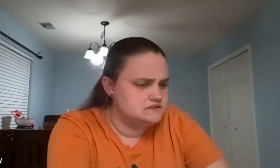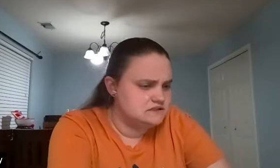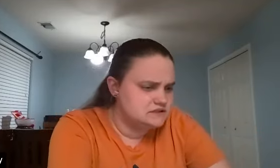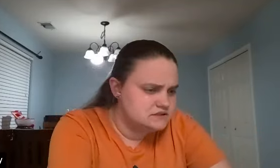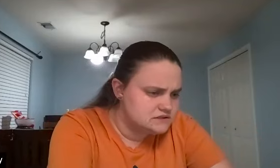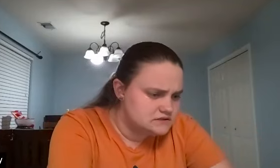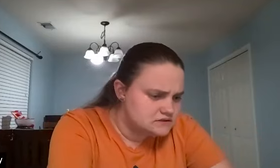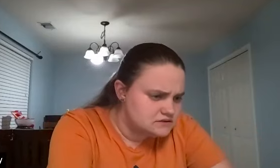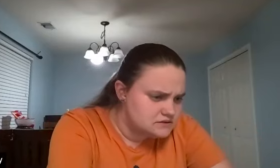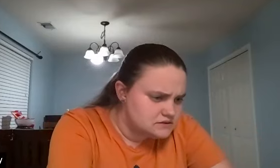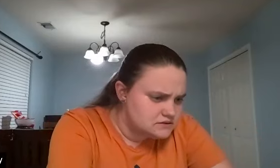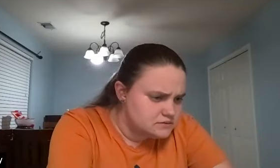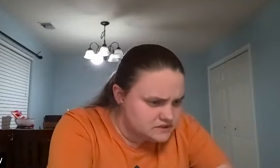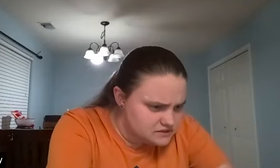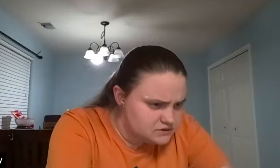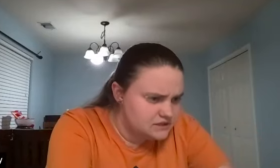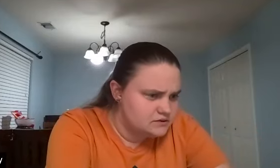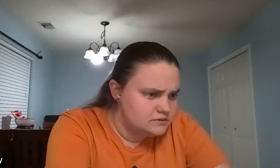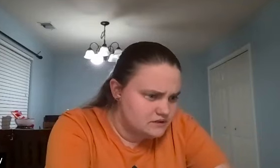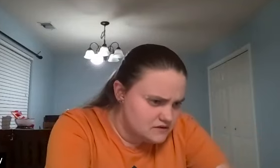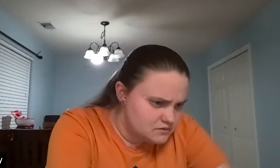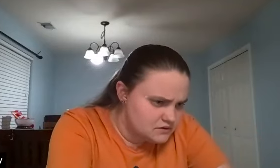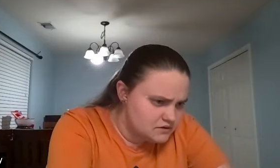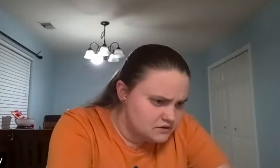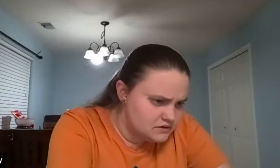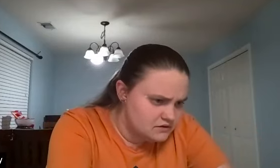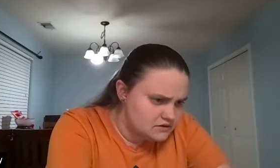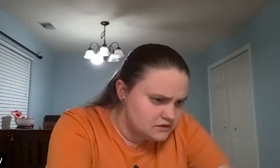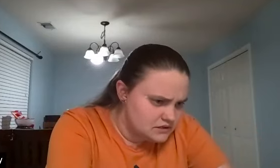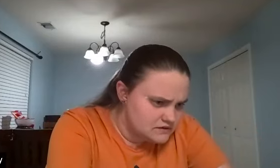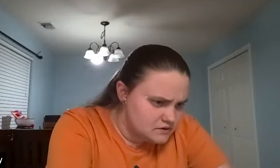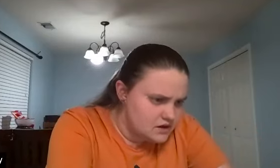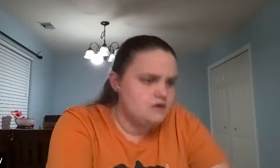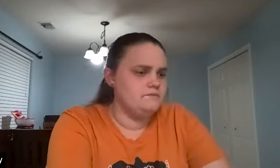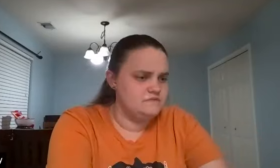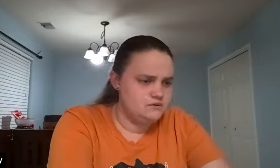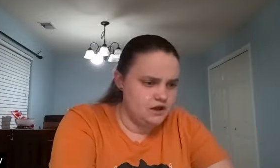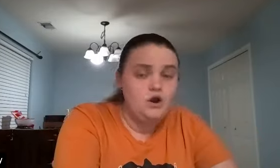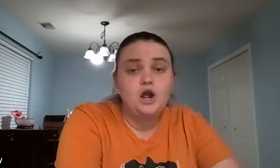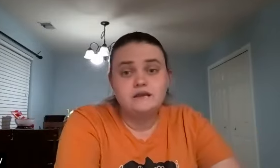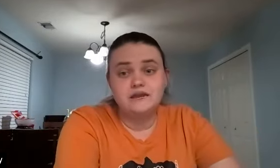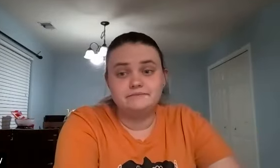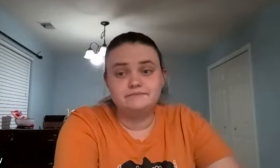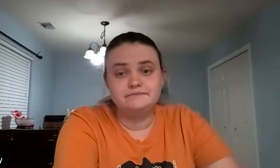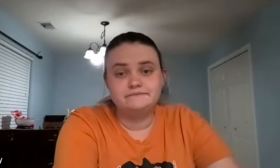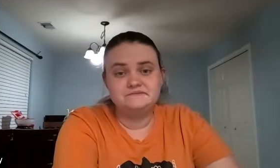see. We did tornado, we did that one. Oh, there we go. Hurricane.